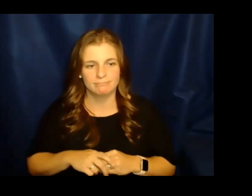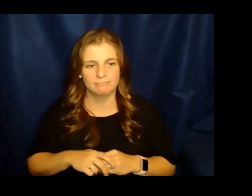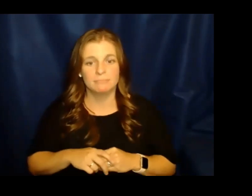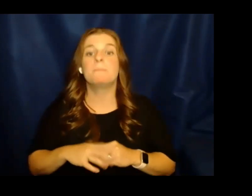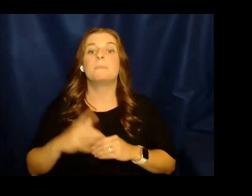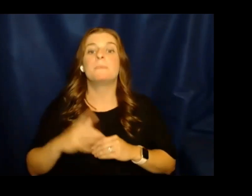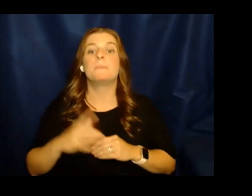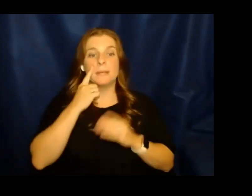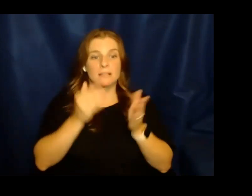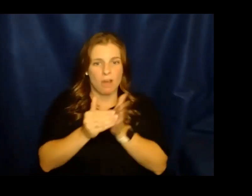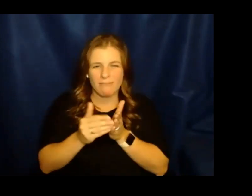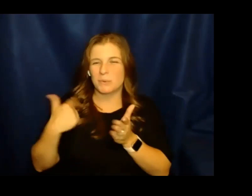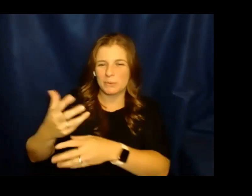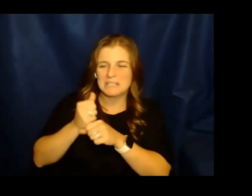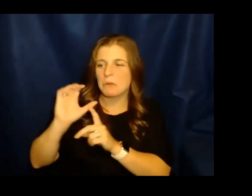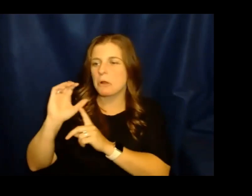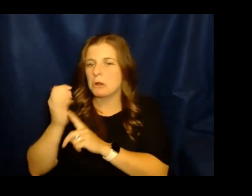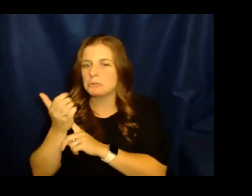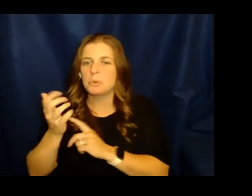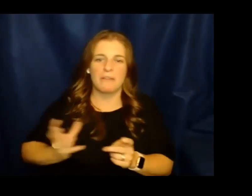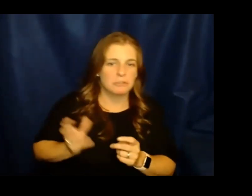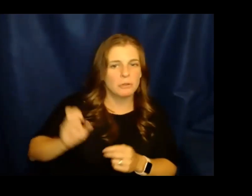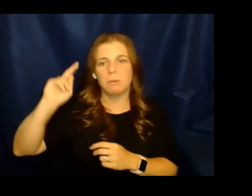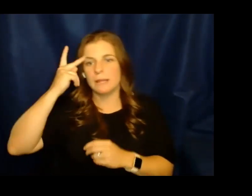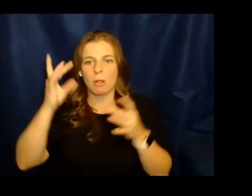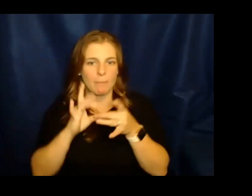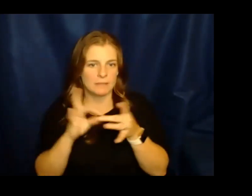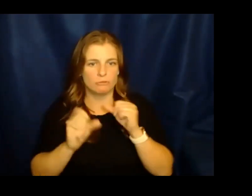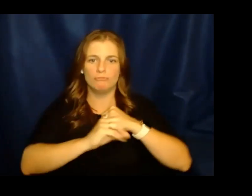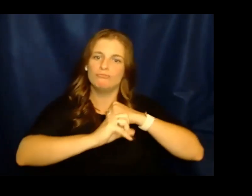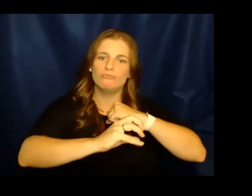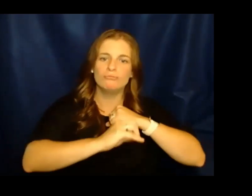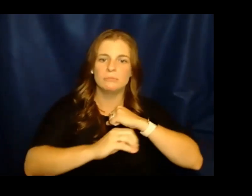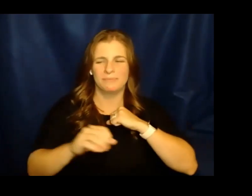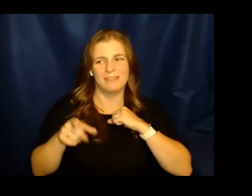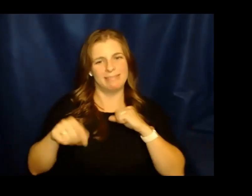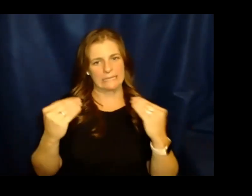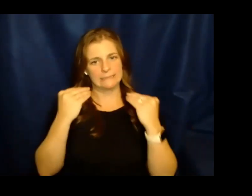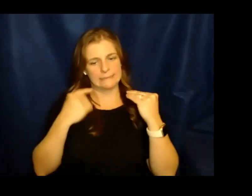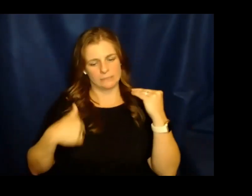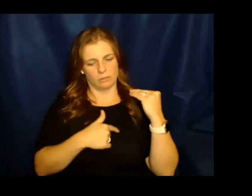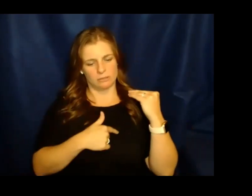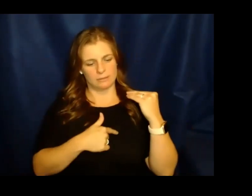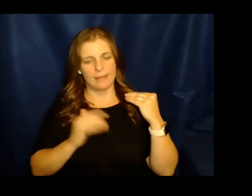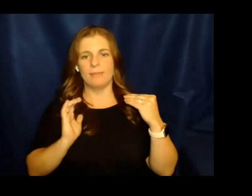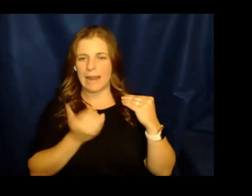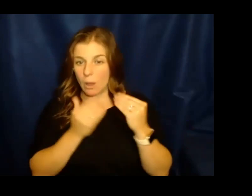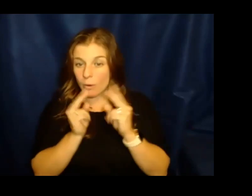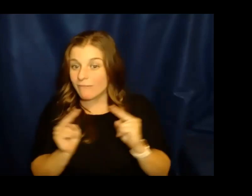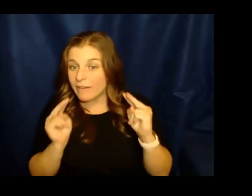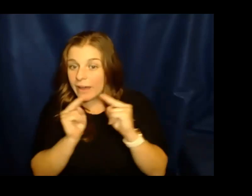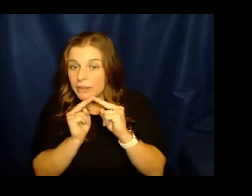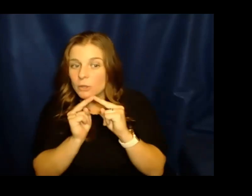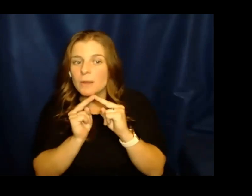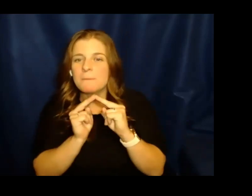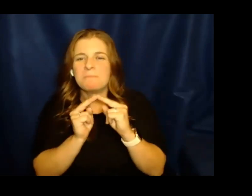receive cultural, social, and political messages that teach us that our value is based on our ability or our inability to fit into